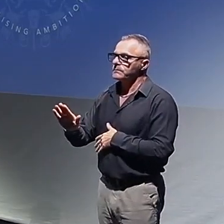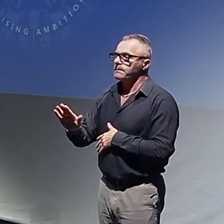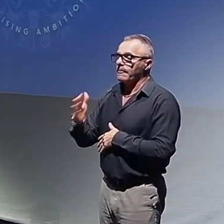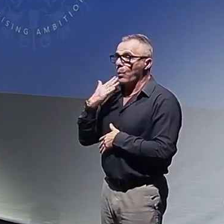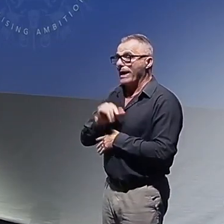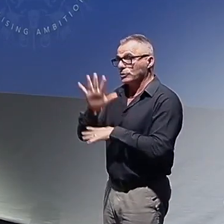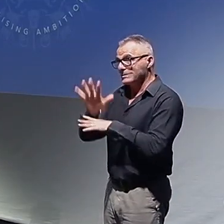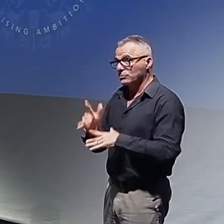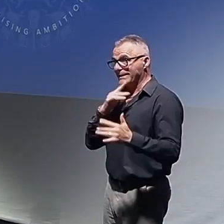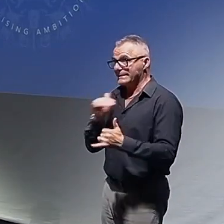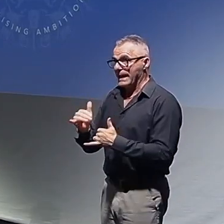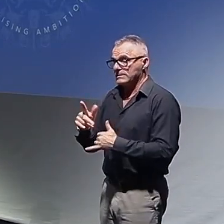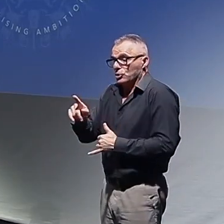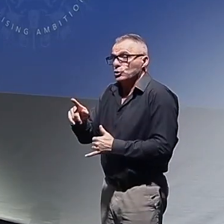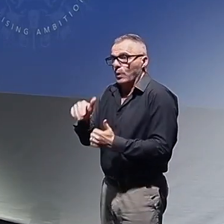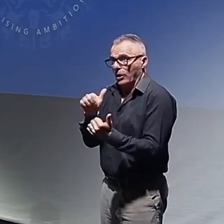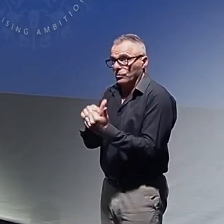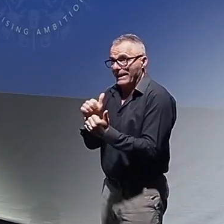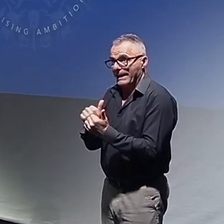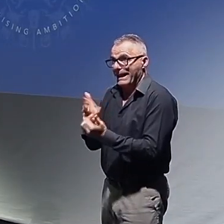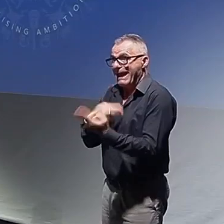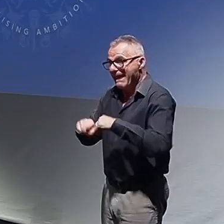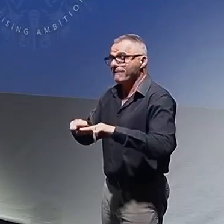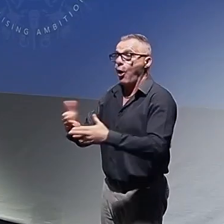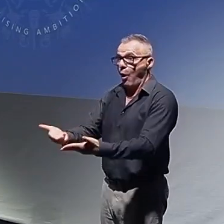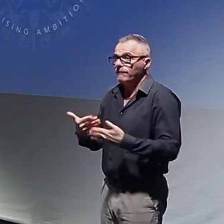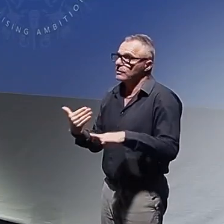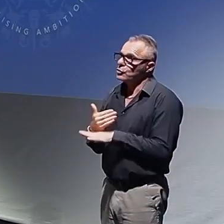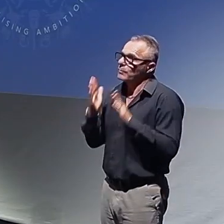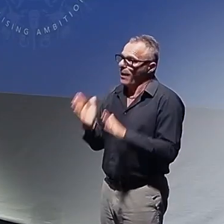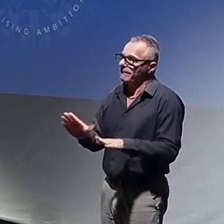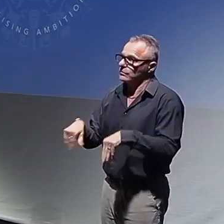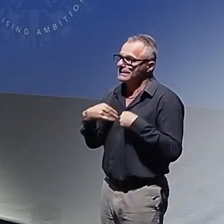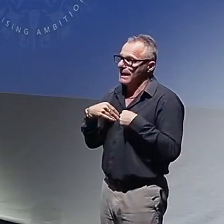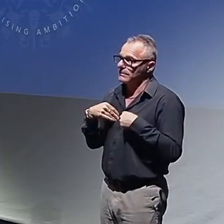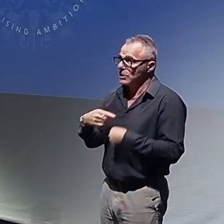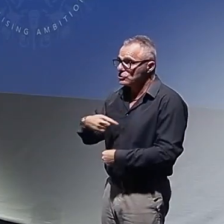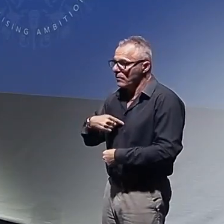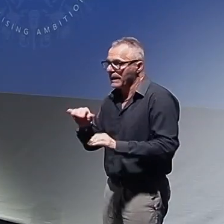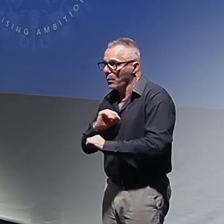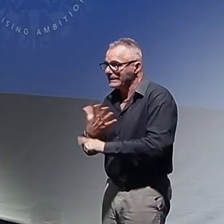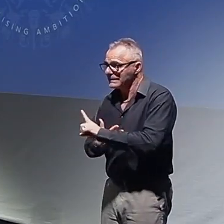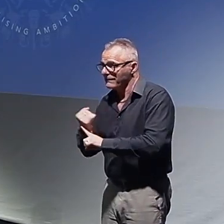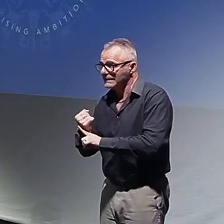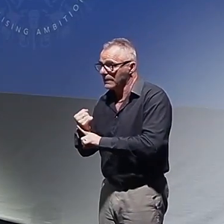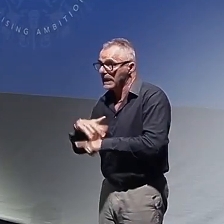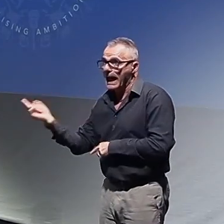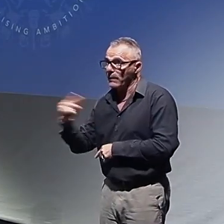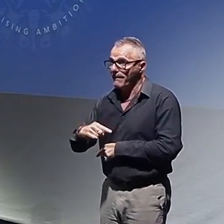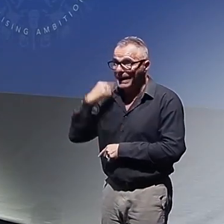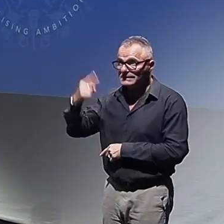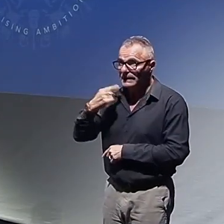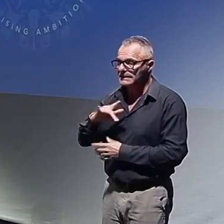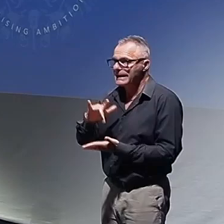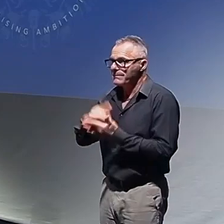screen test that if you get the job, you have to do it. So, I was waiting to find out, and I went back to London, and in the middle of the